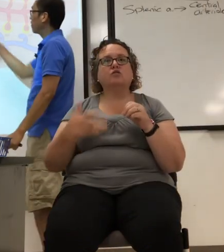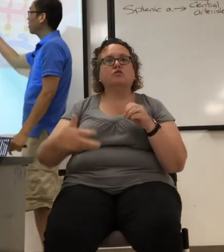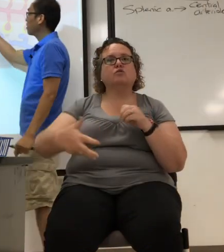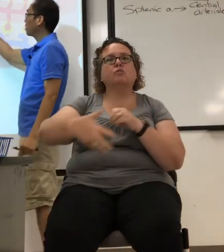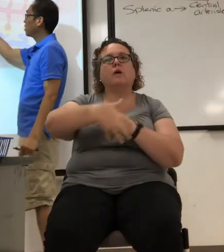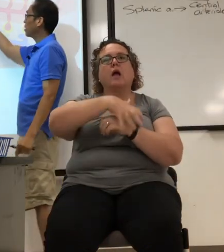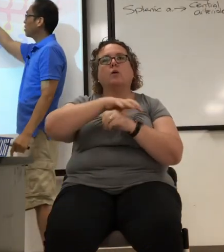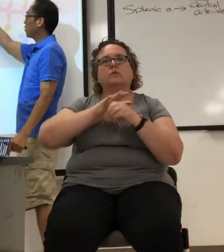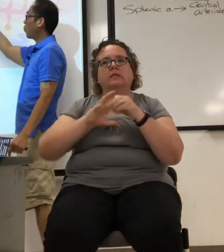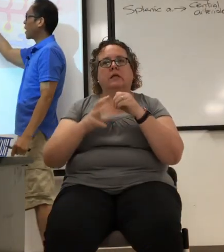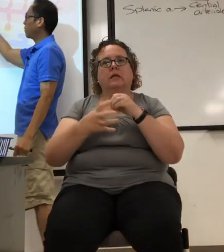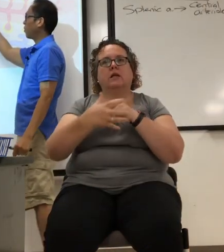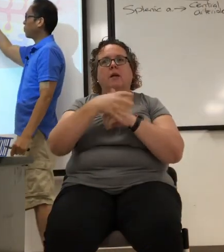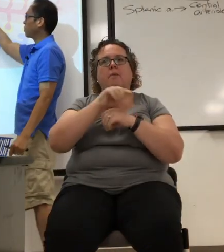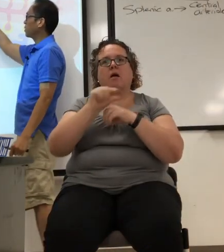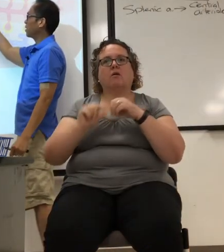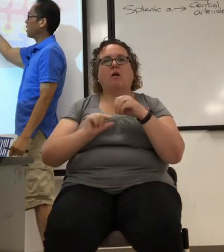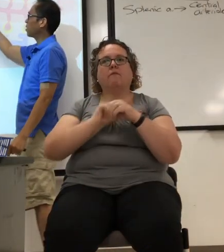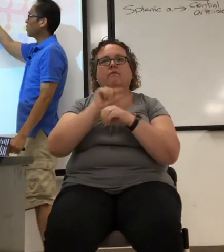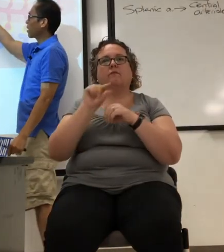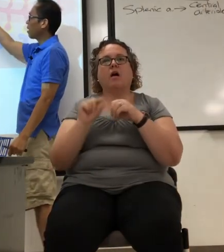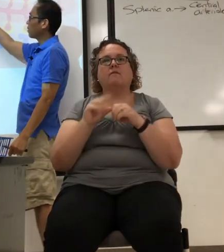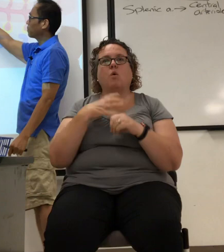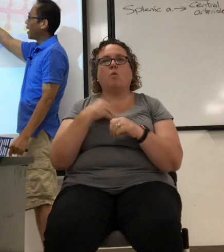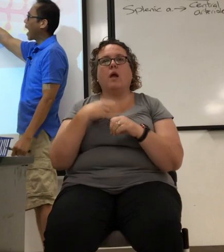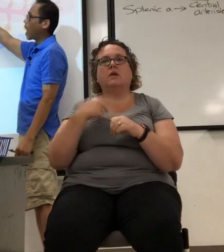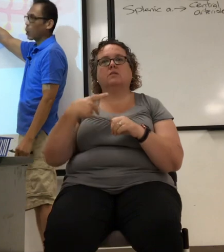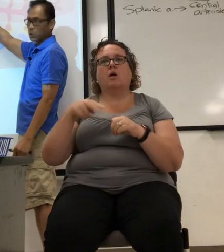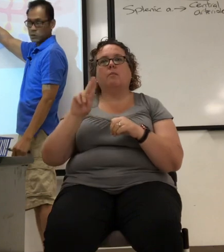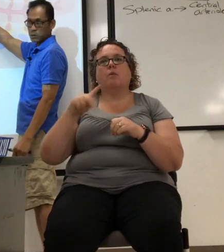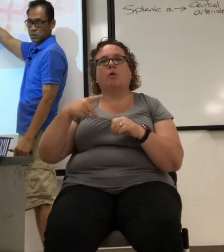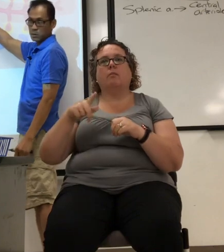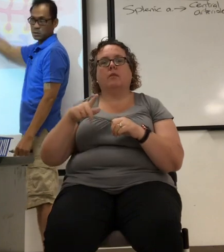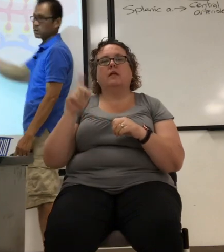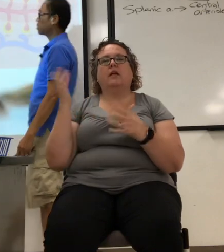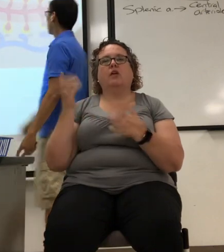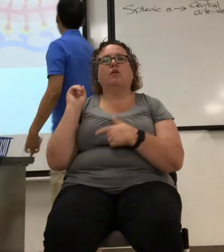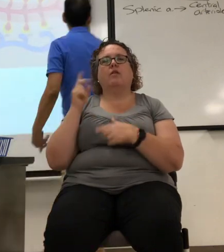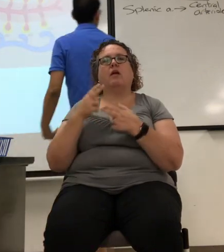cuff of white pulp. Here, they call it PALS.